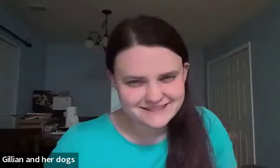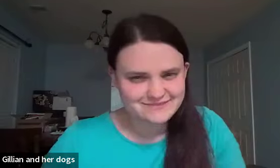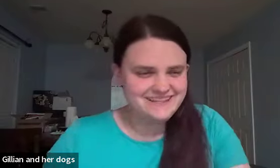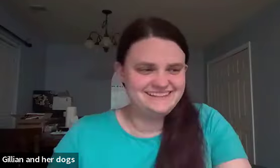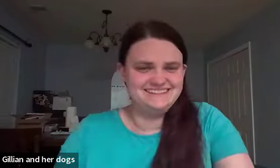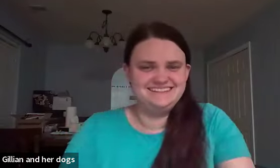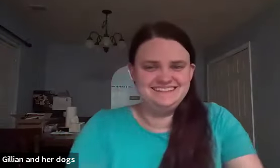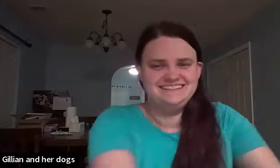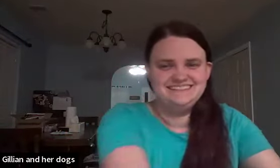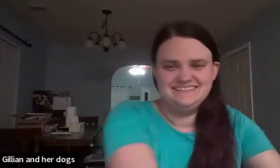Alexis.